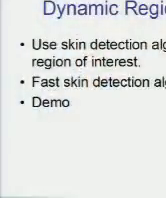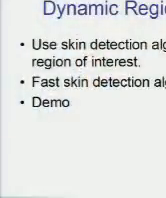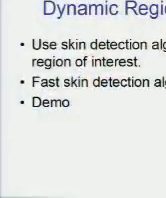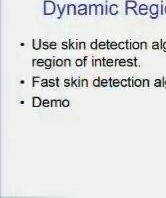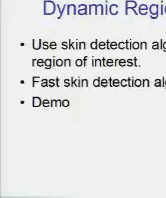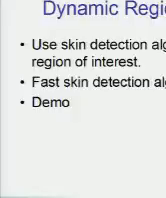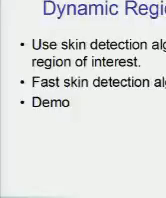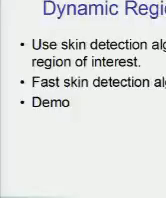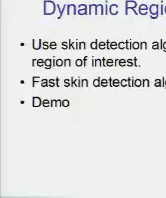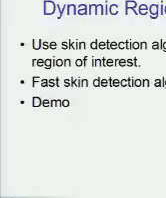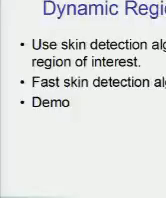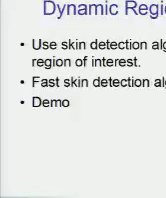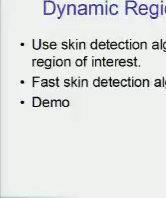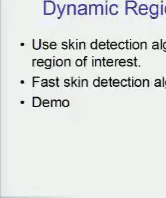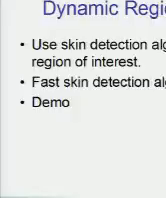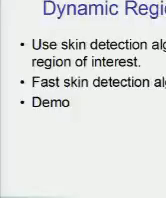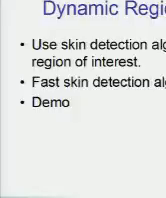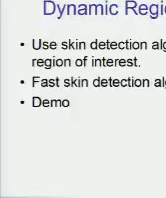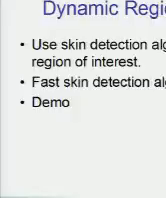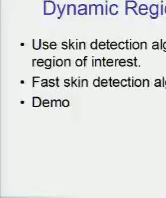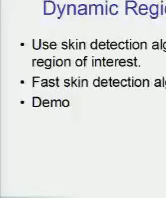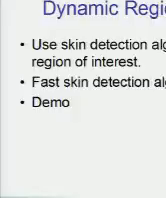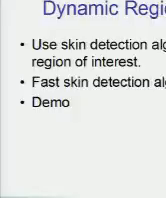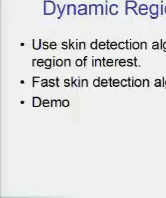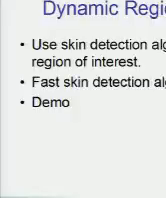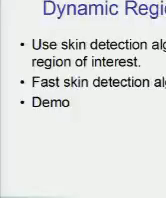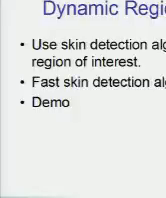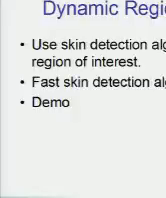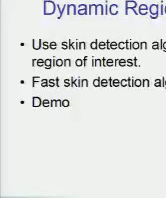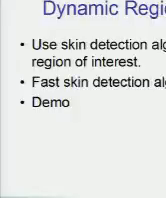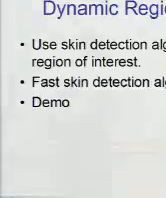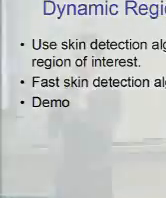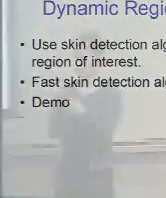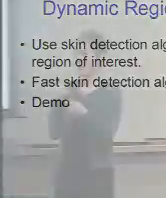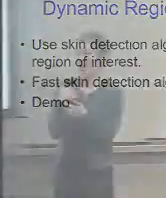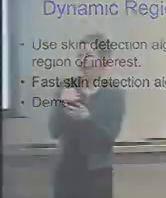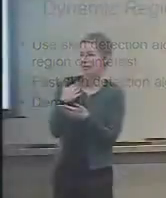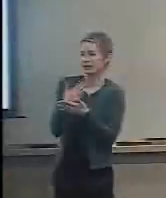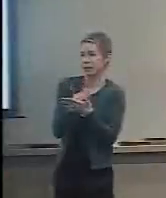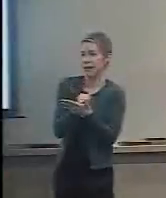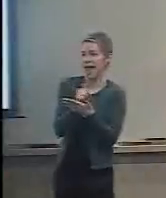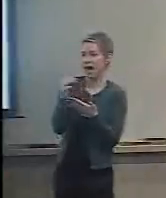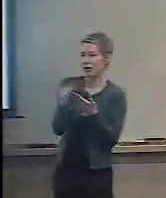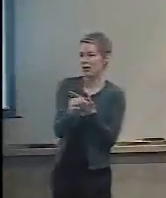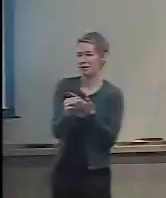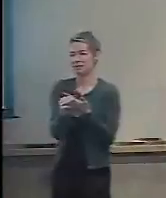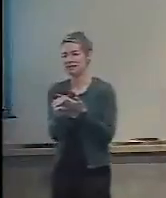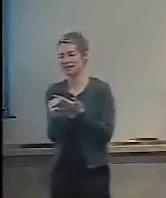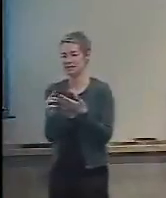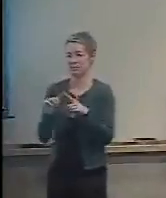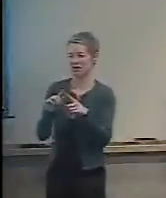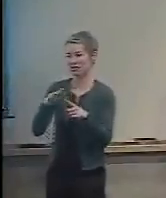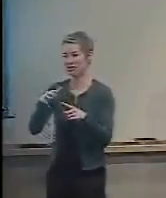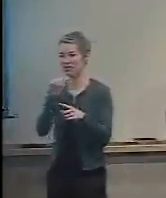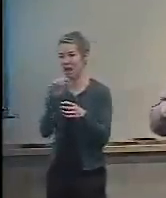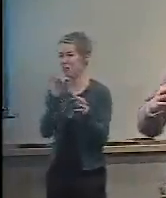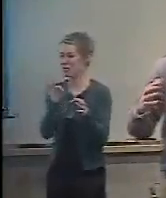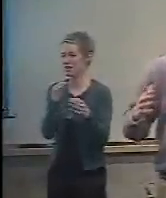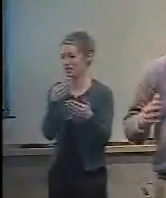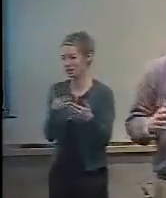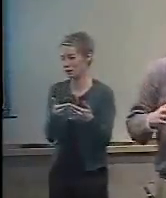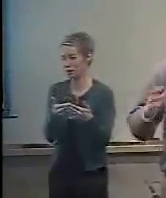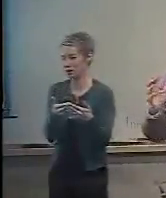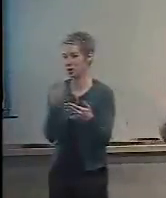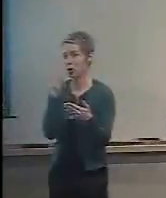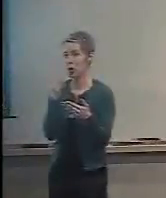So for the dynamic region of interest, there are some algorithms around, but they're not perfectly good. If we get to, the person might